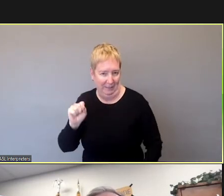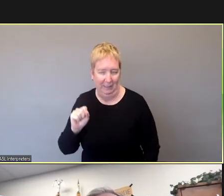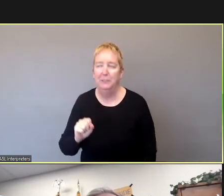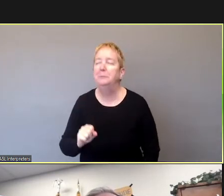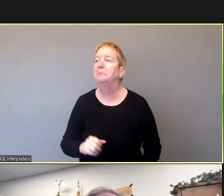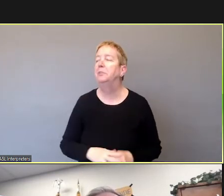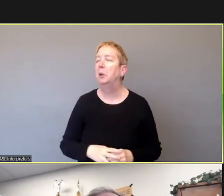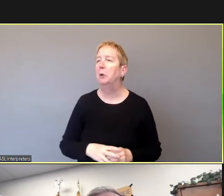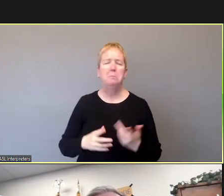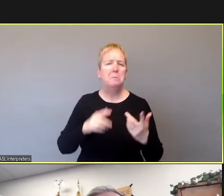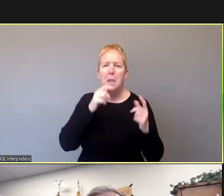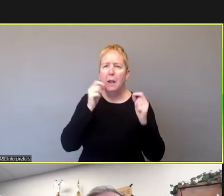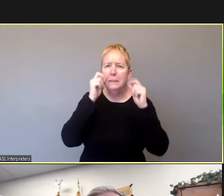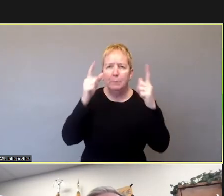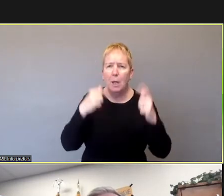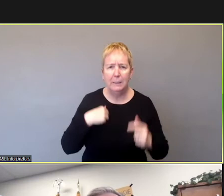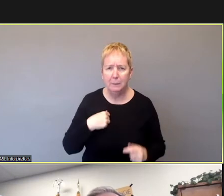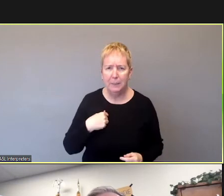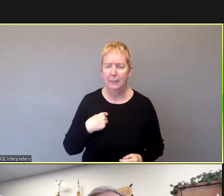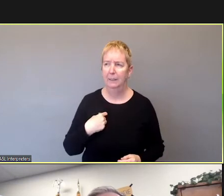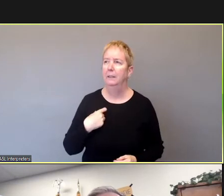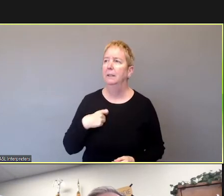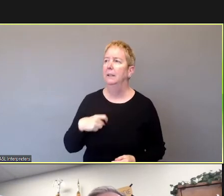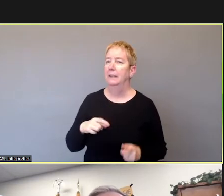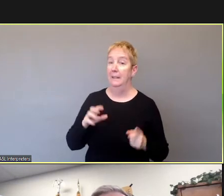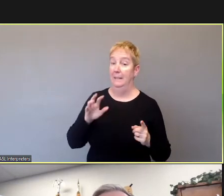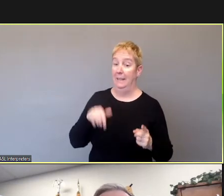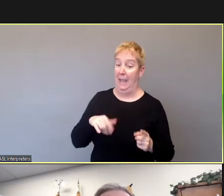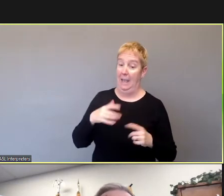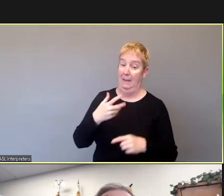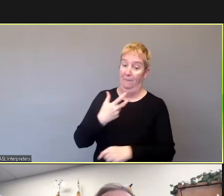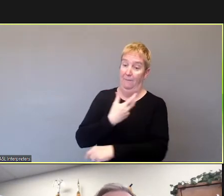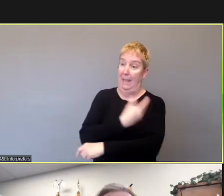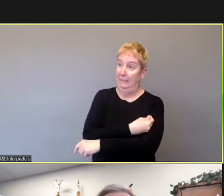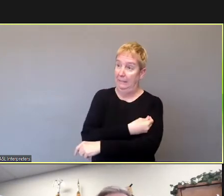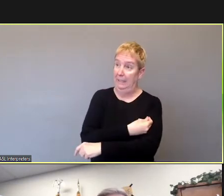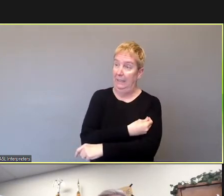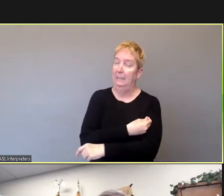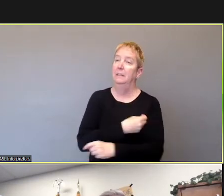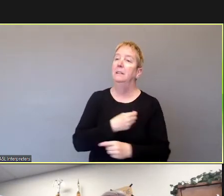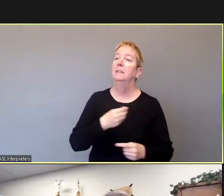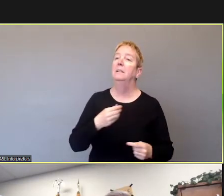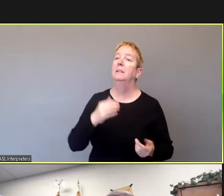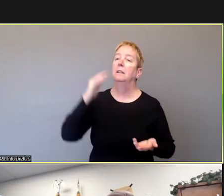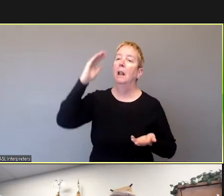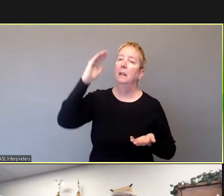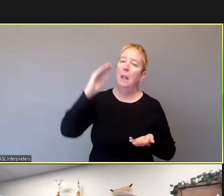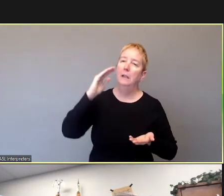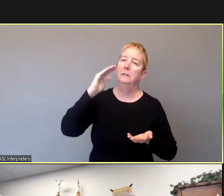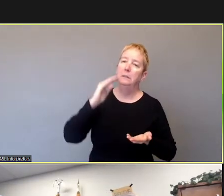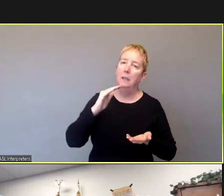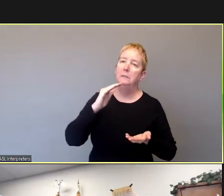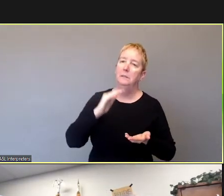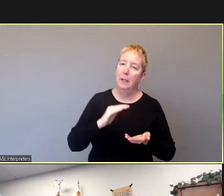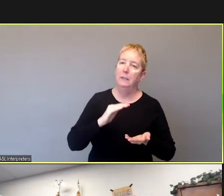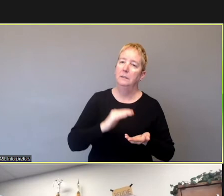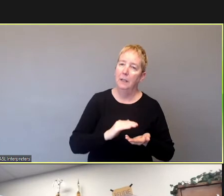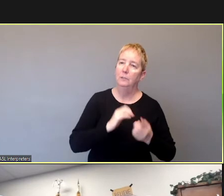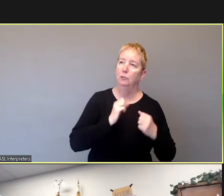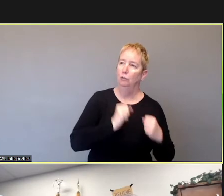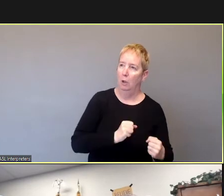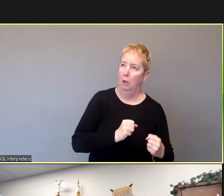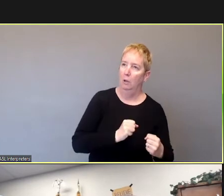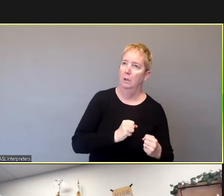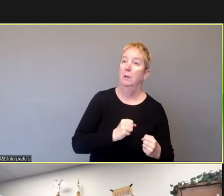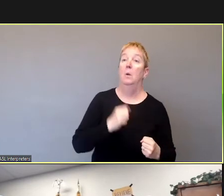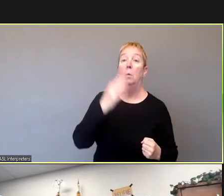me that a vaccine would become less and less effective as the virus evolves more